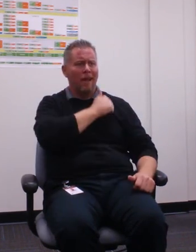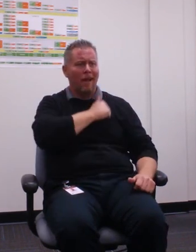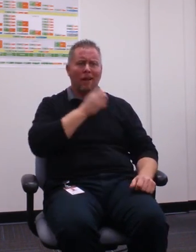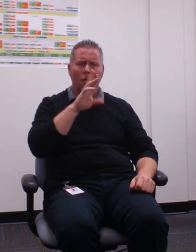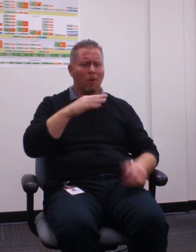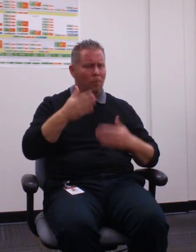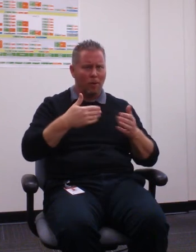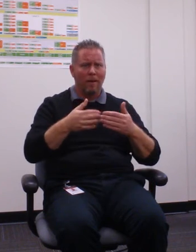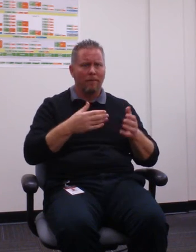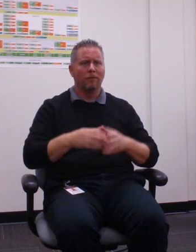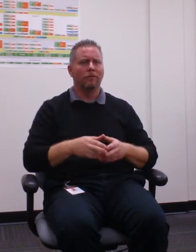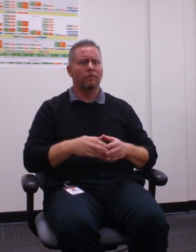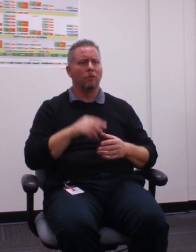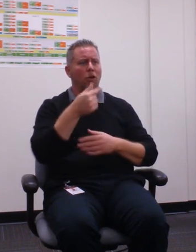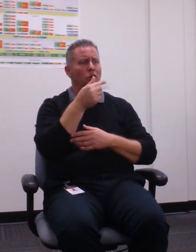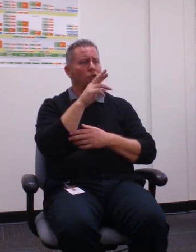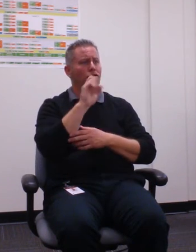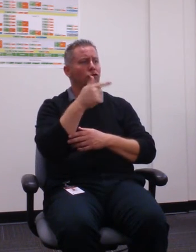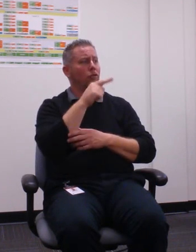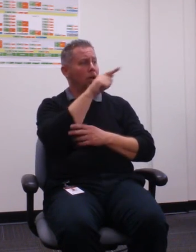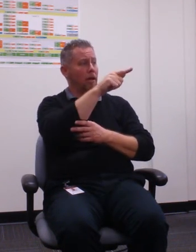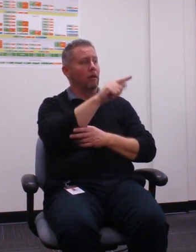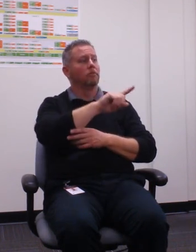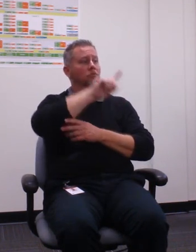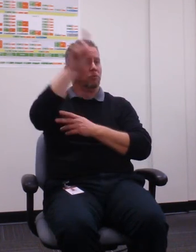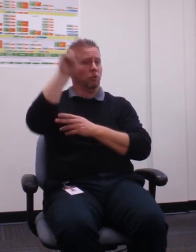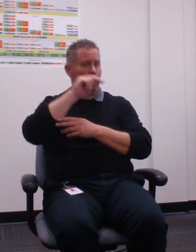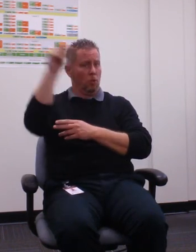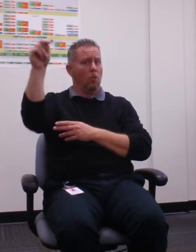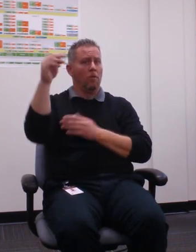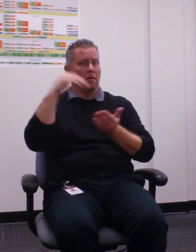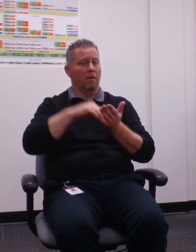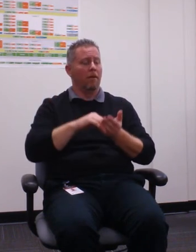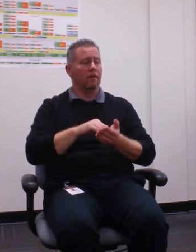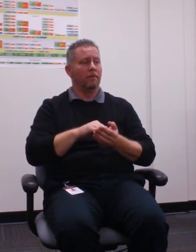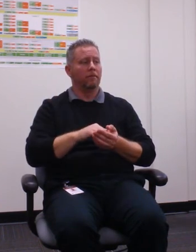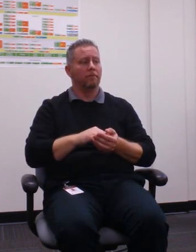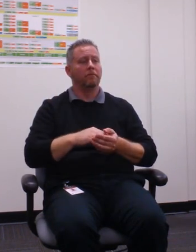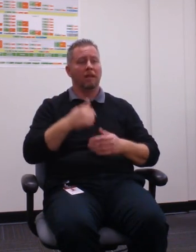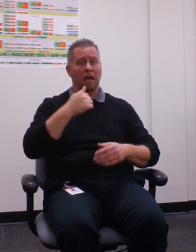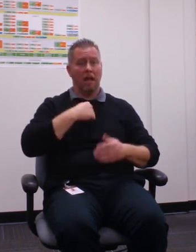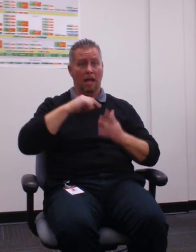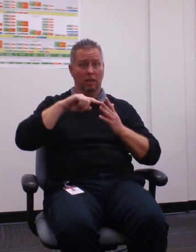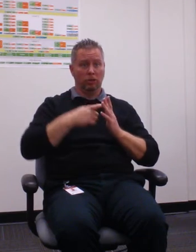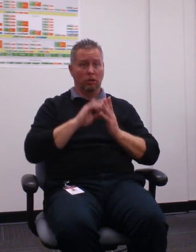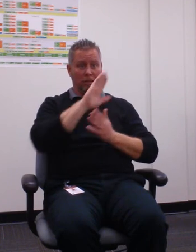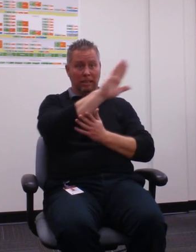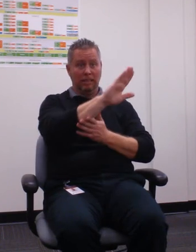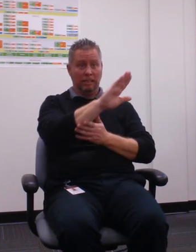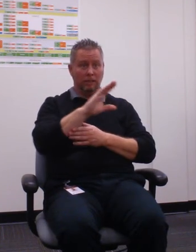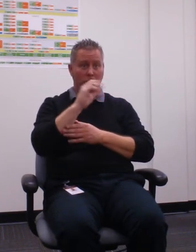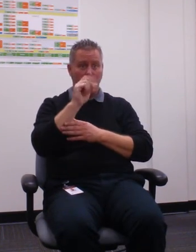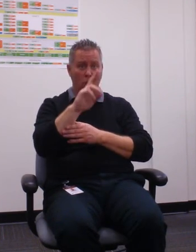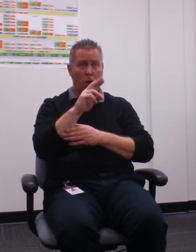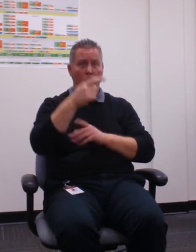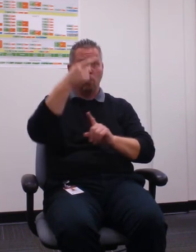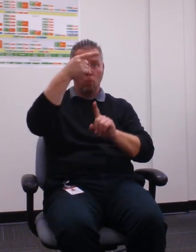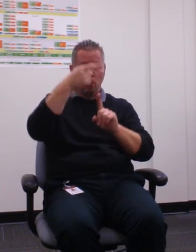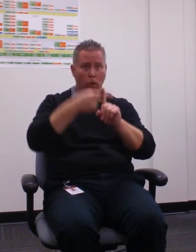So Greg goes back up north. He has me start his car once a month.